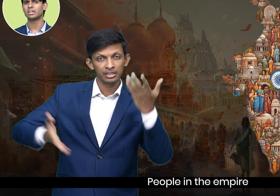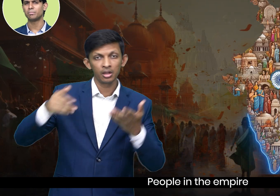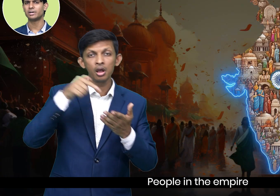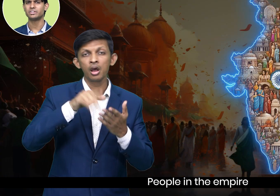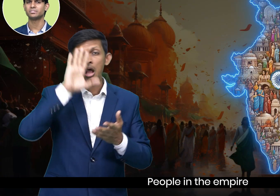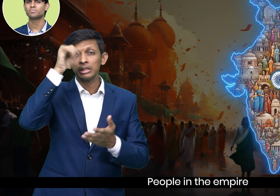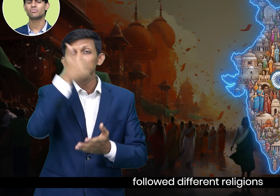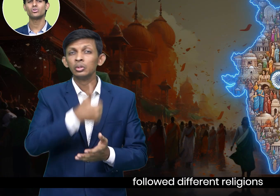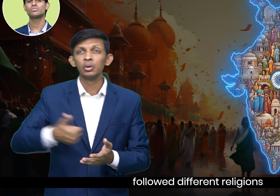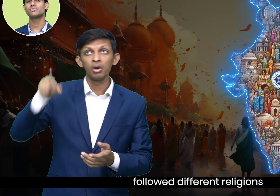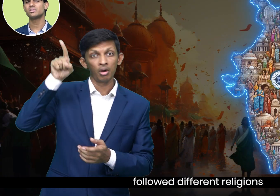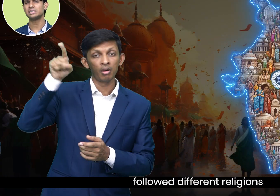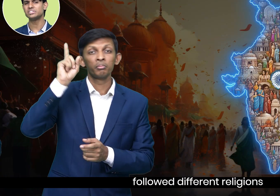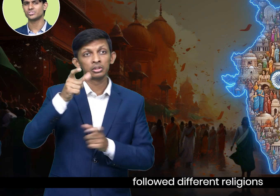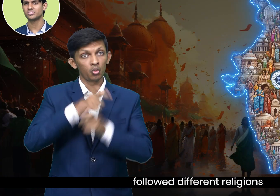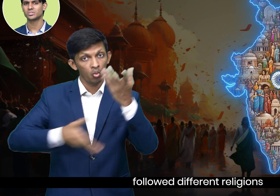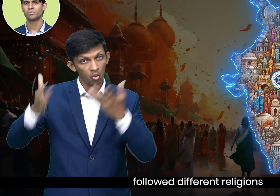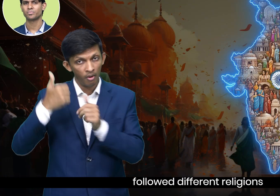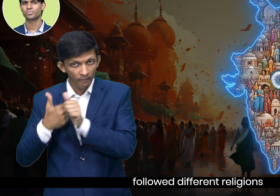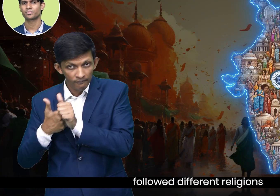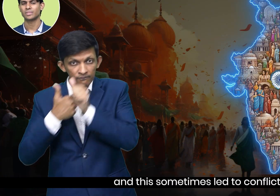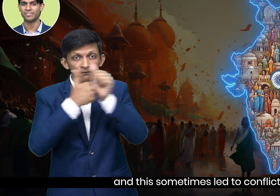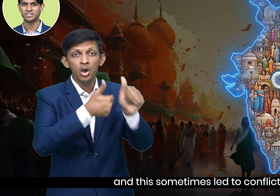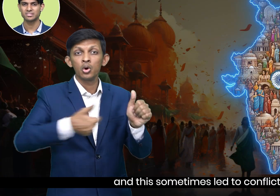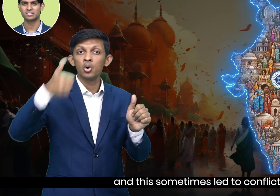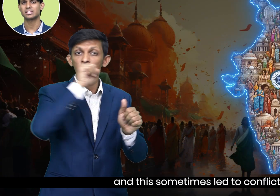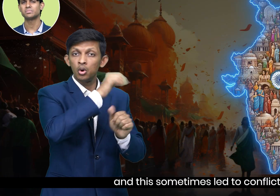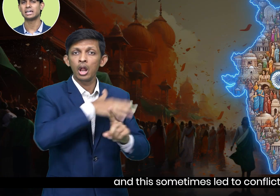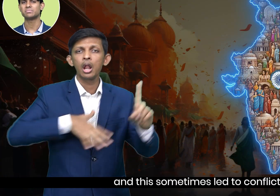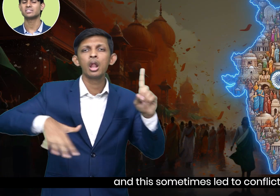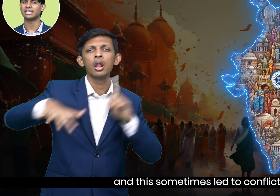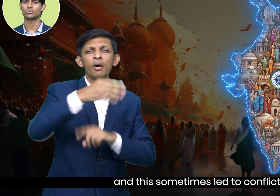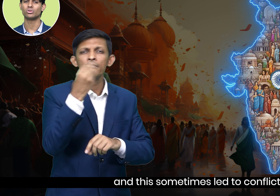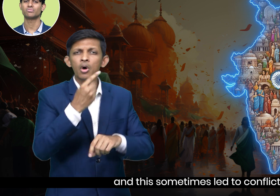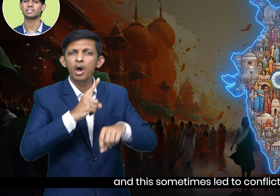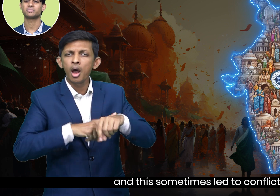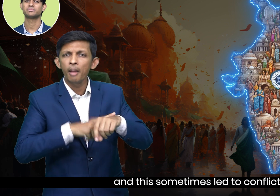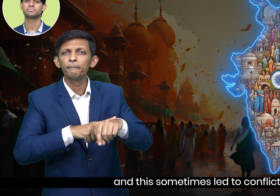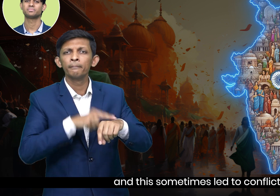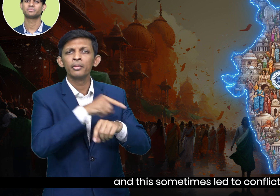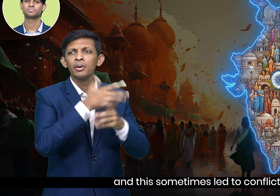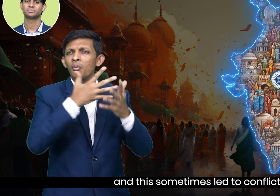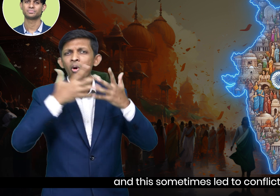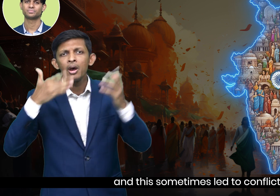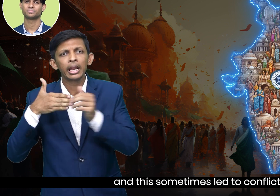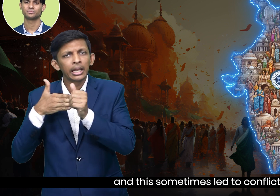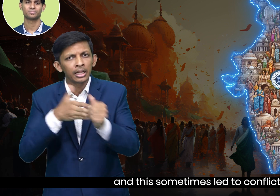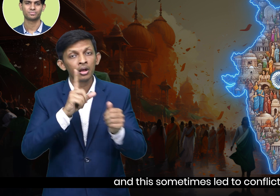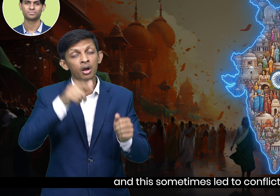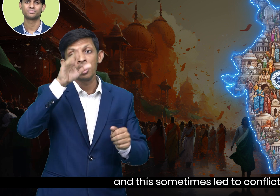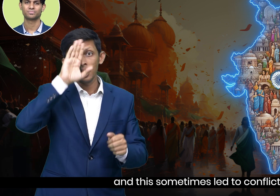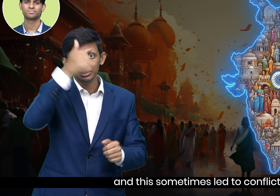People in the empire followed different religions, and this sometimes led to conflict.